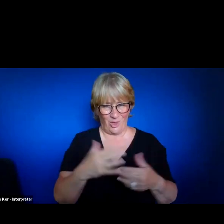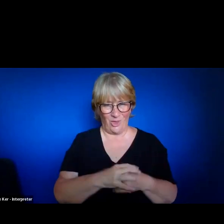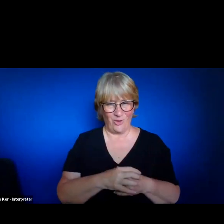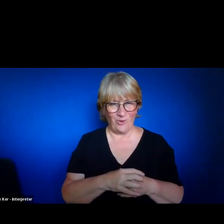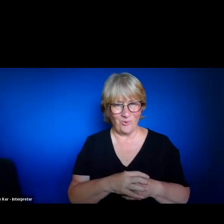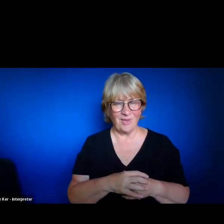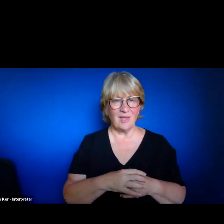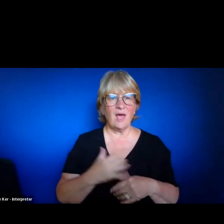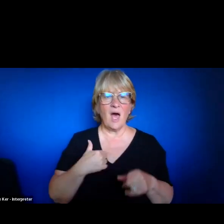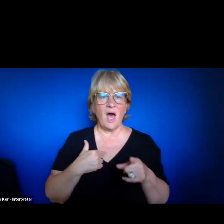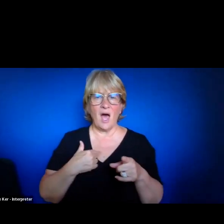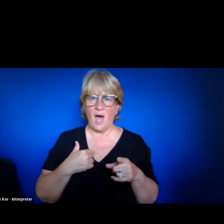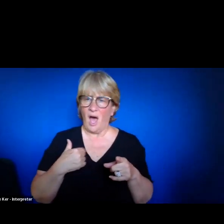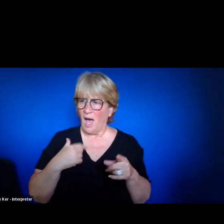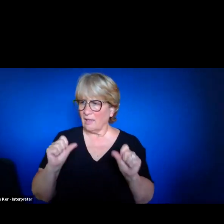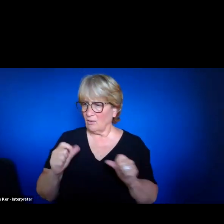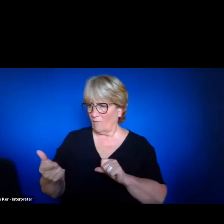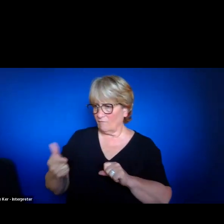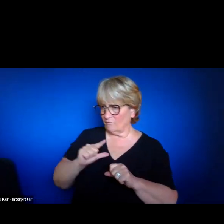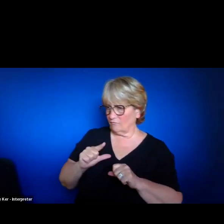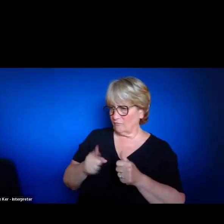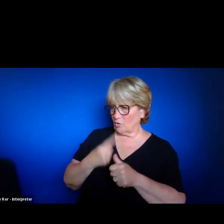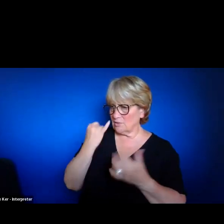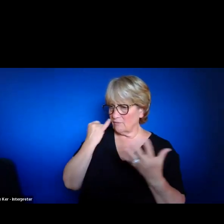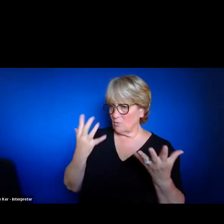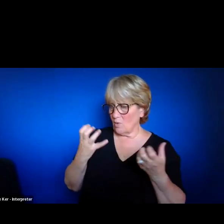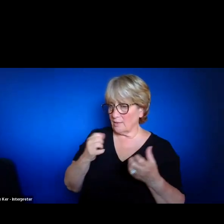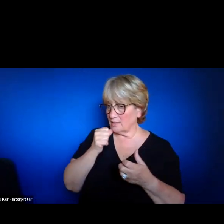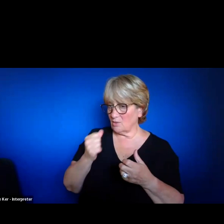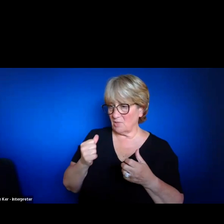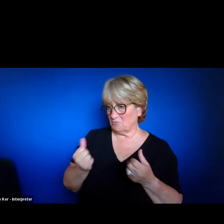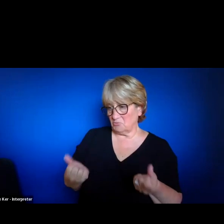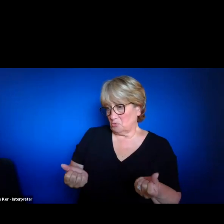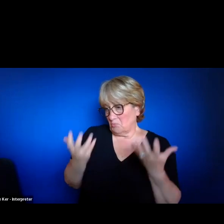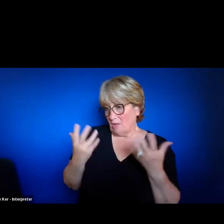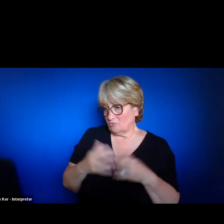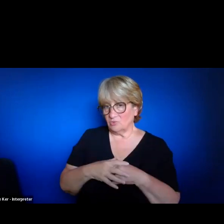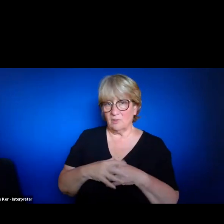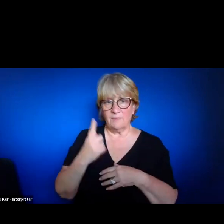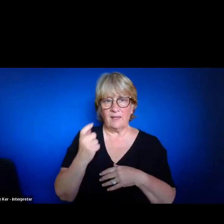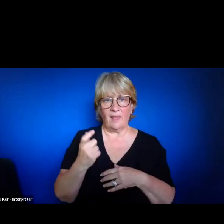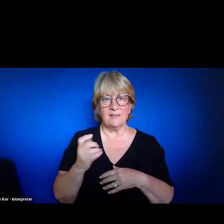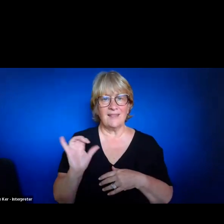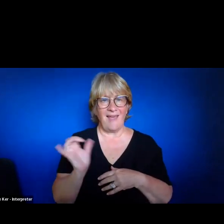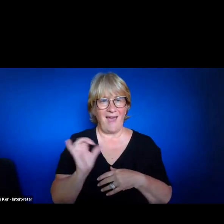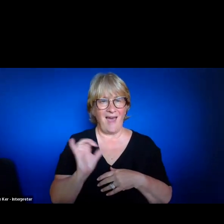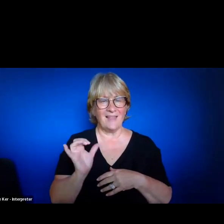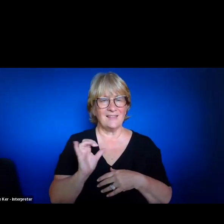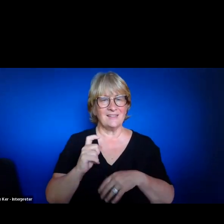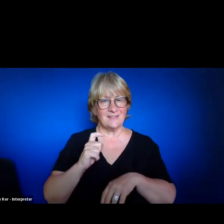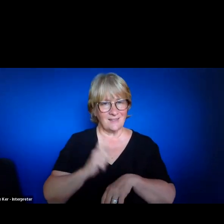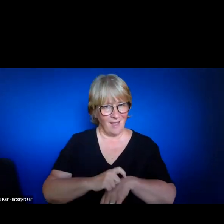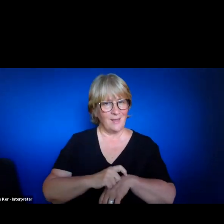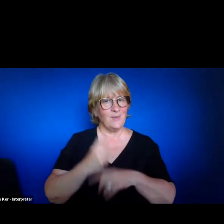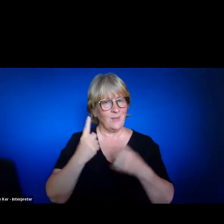Thanks. Michelle, I can go first if you want. I don't have too much because as timing